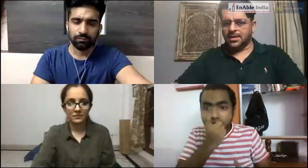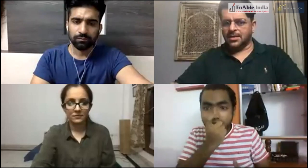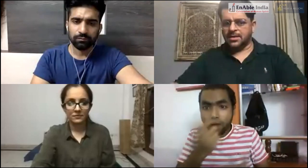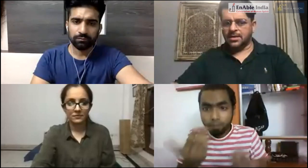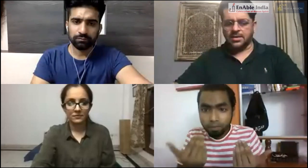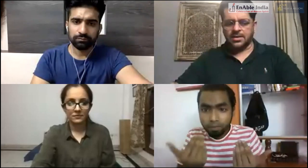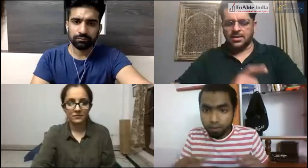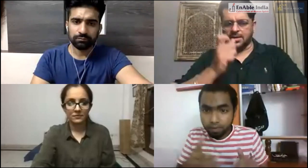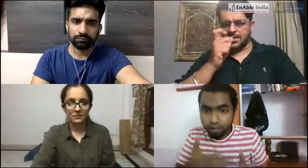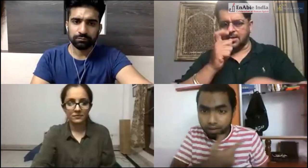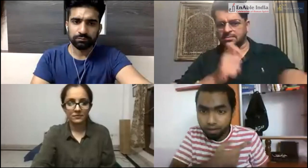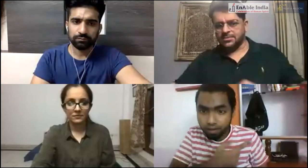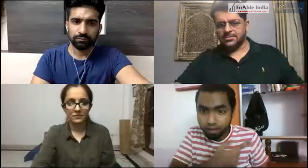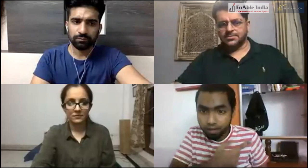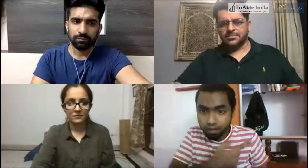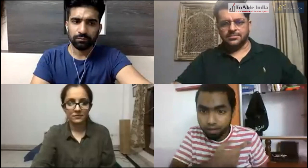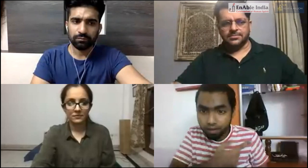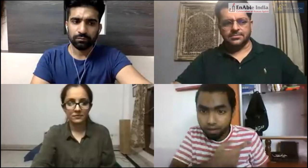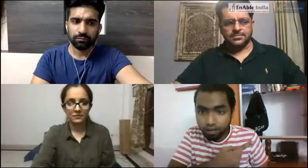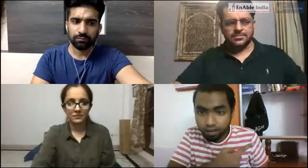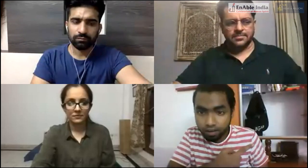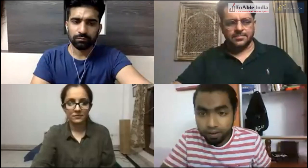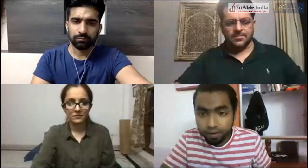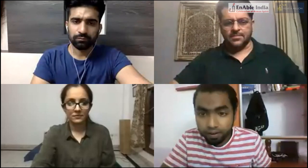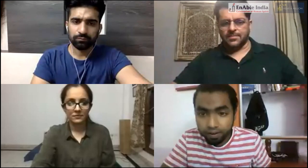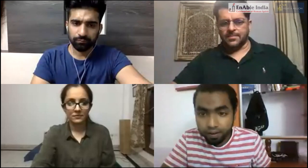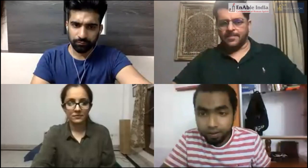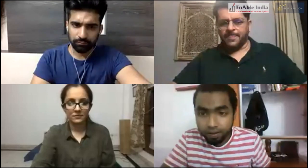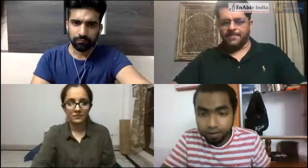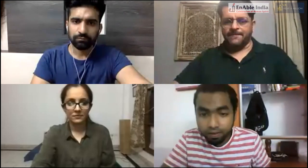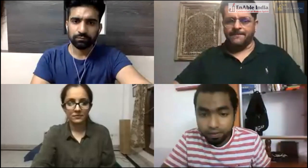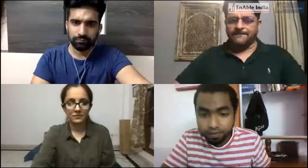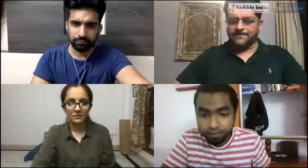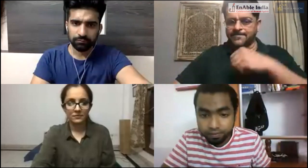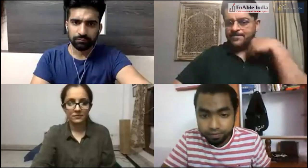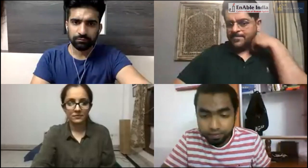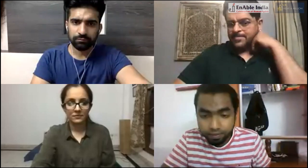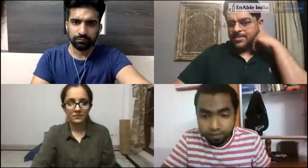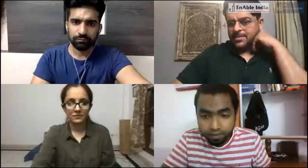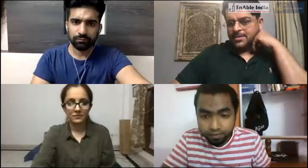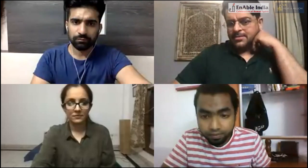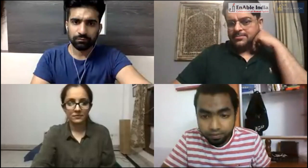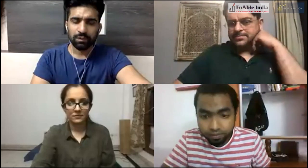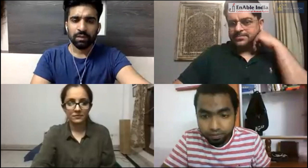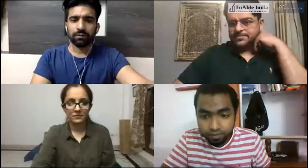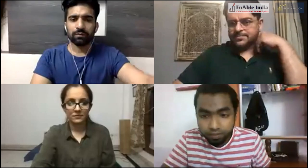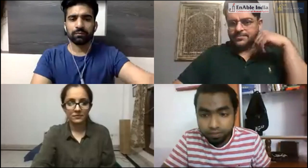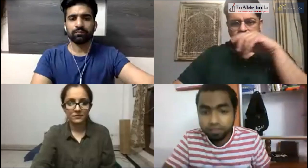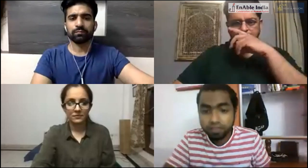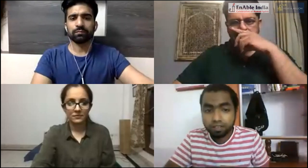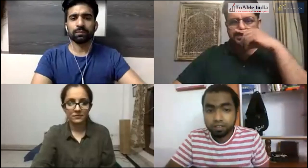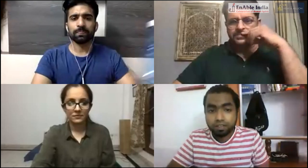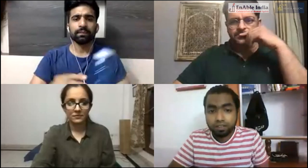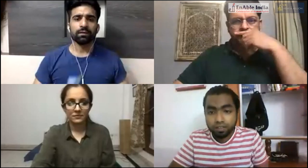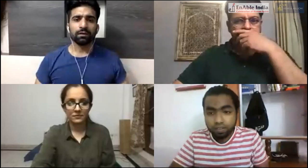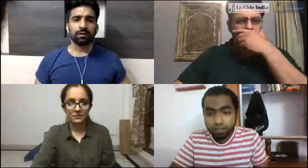So can she? Okay, she got vaccinated. After, can she use that pump if she's facing